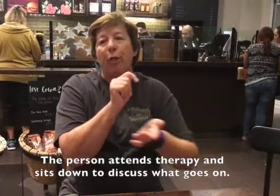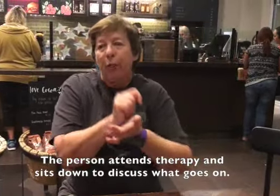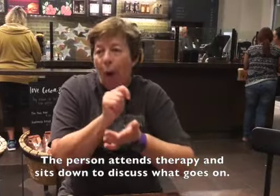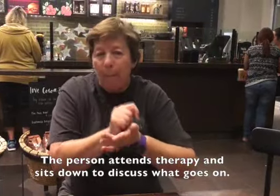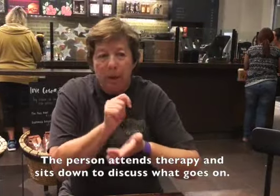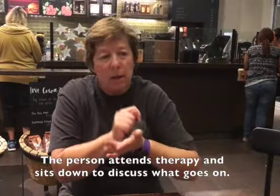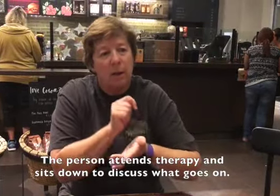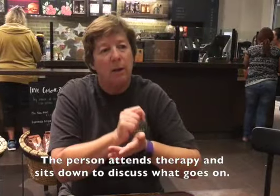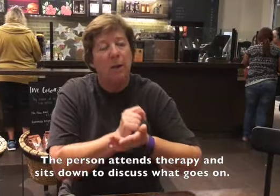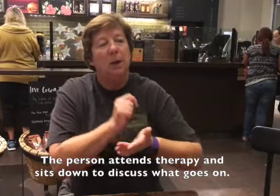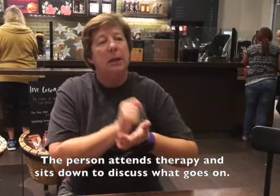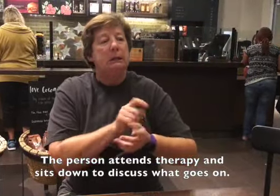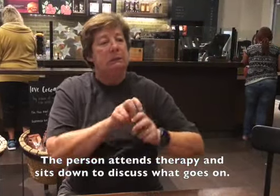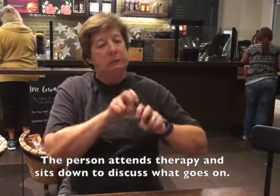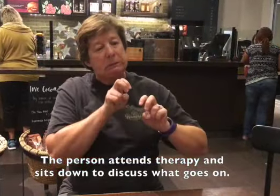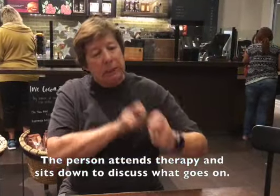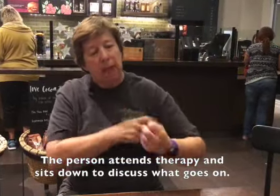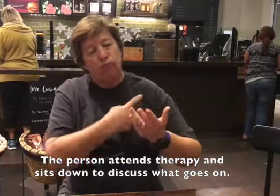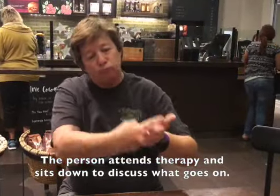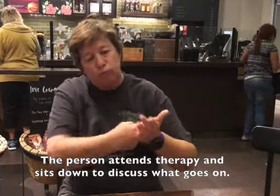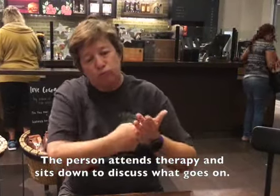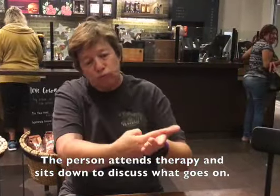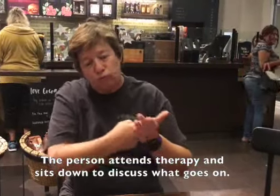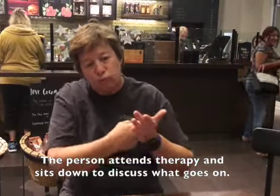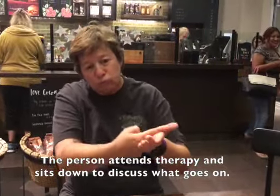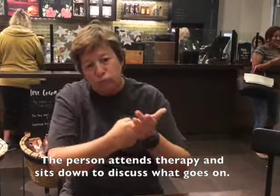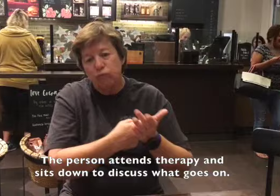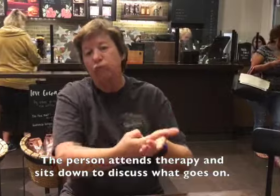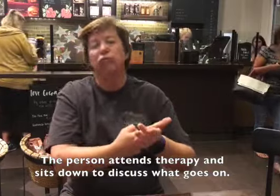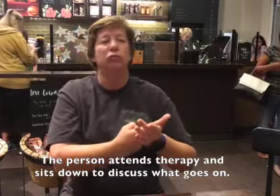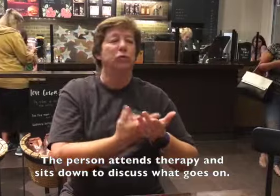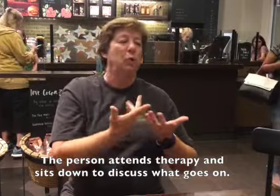The person attends therapy and sits down to discuss what goes on.